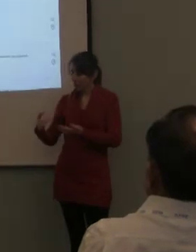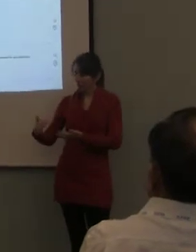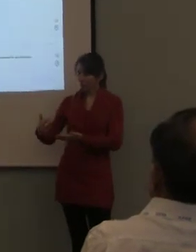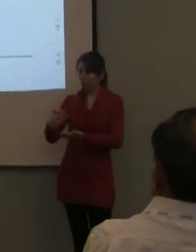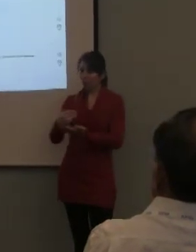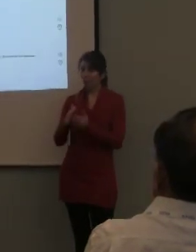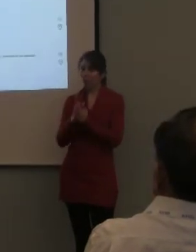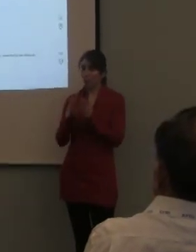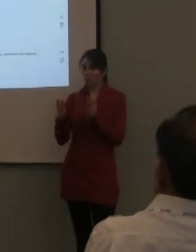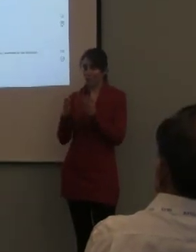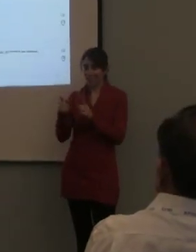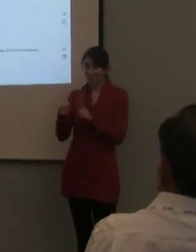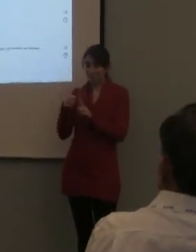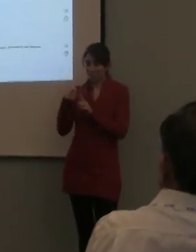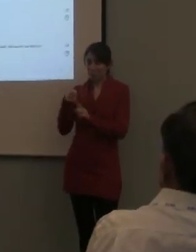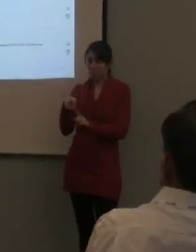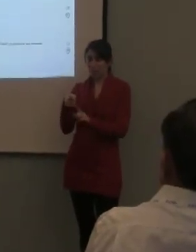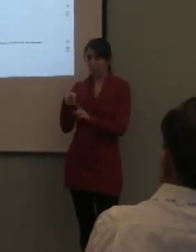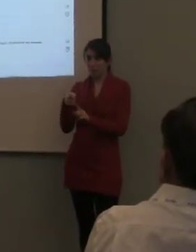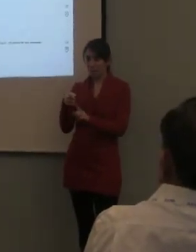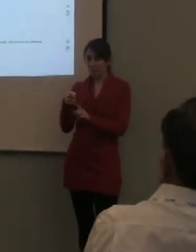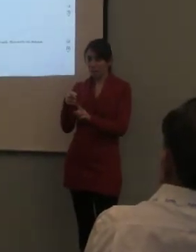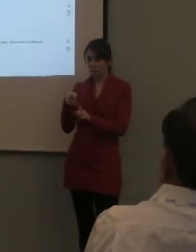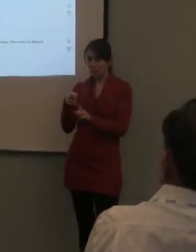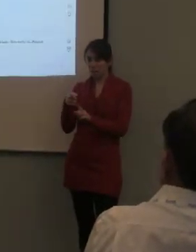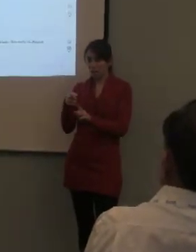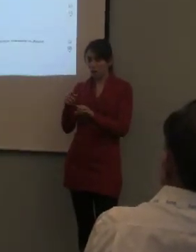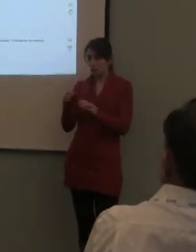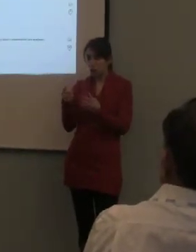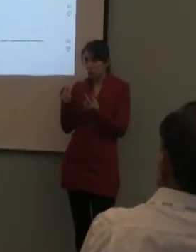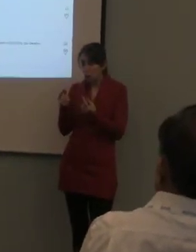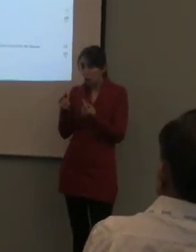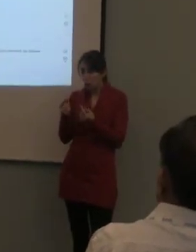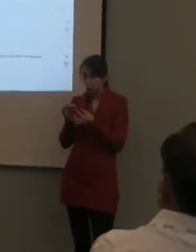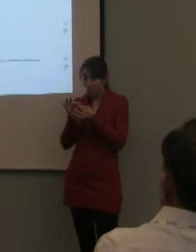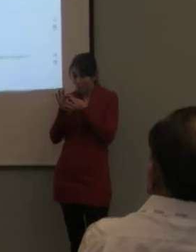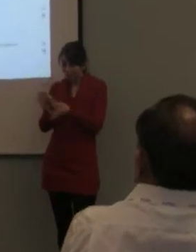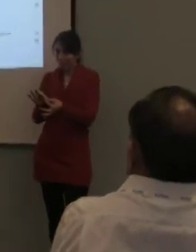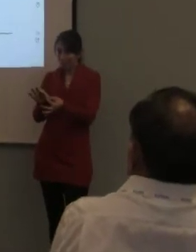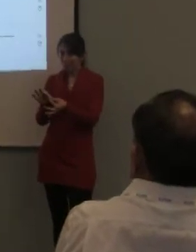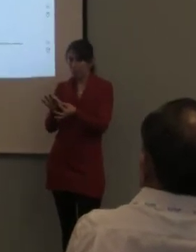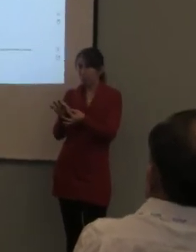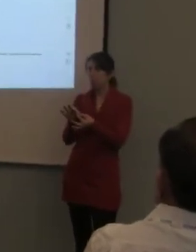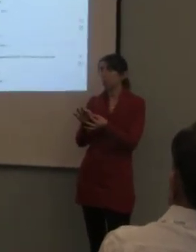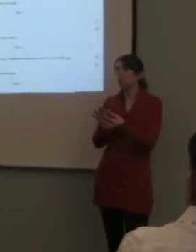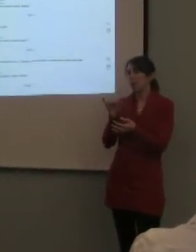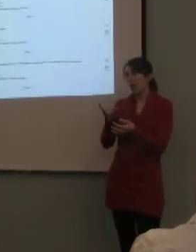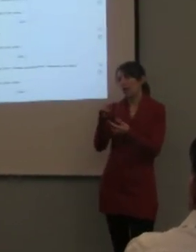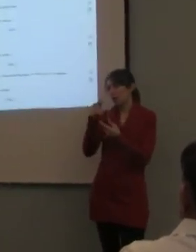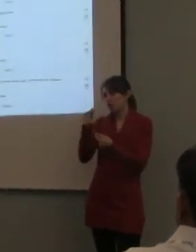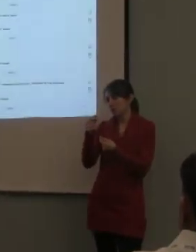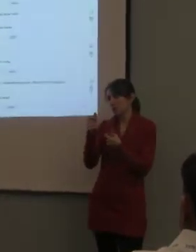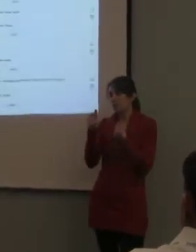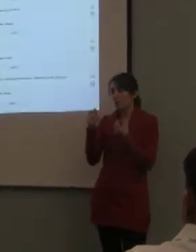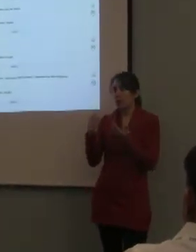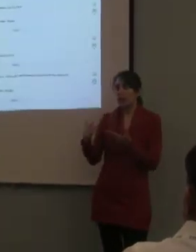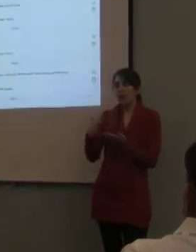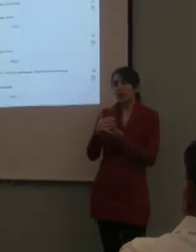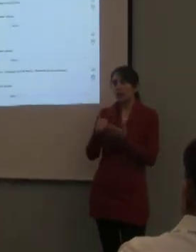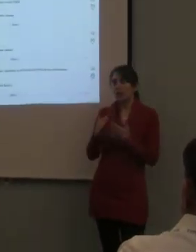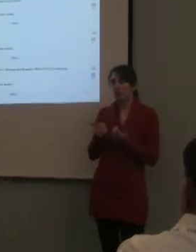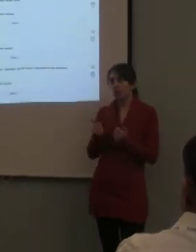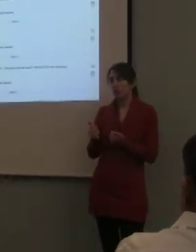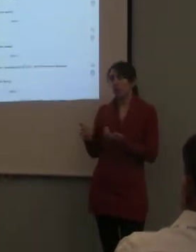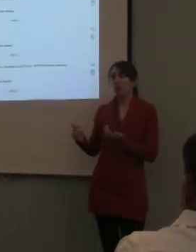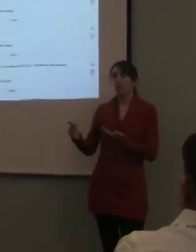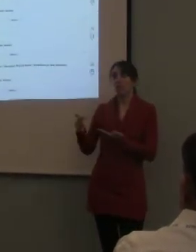books specifically to do with that interest. And many collectors will try to